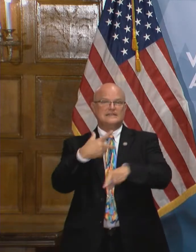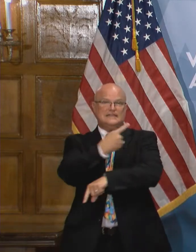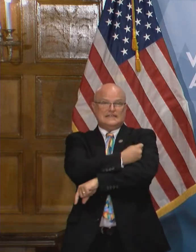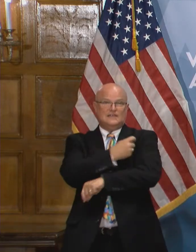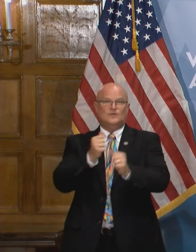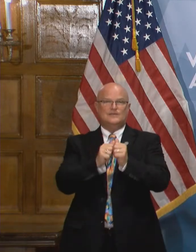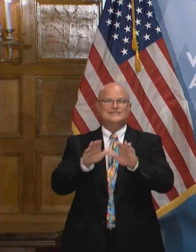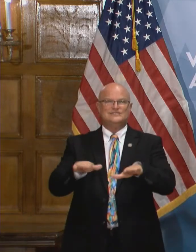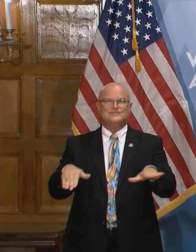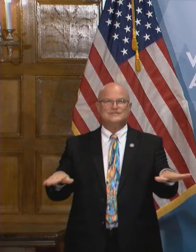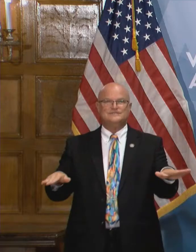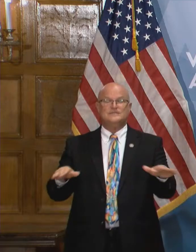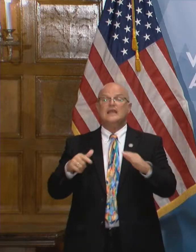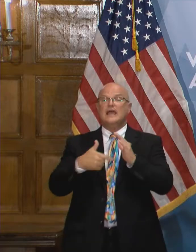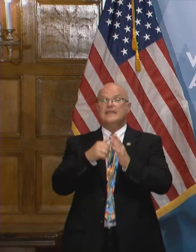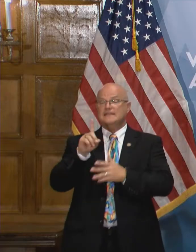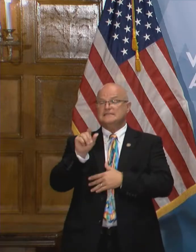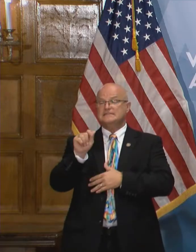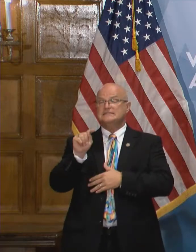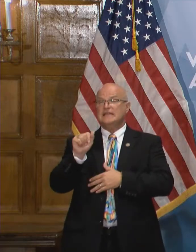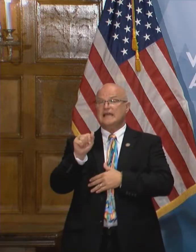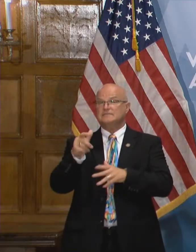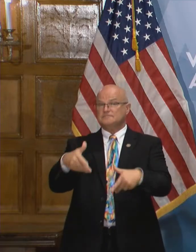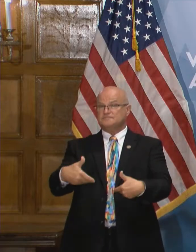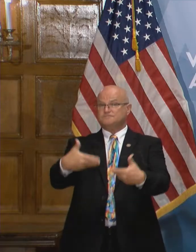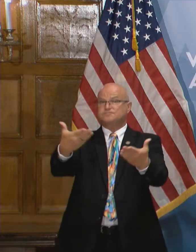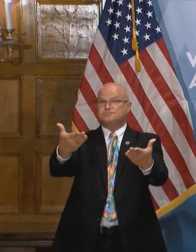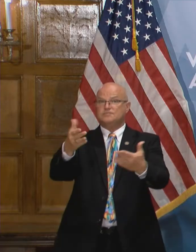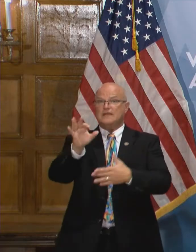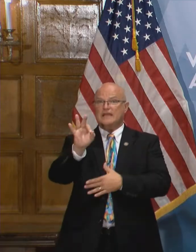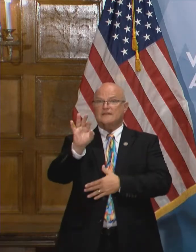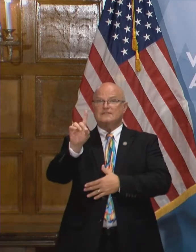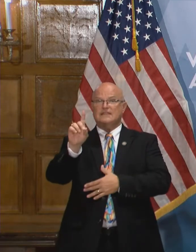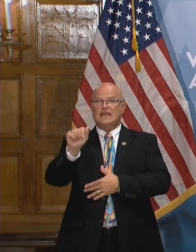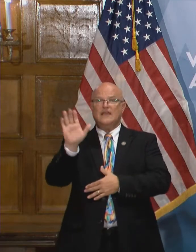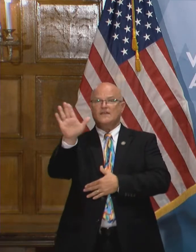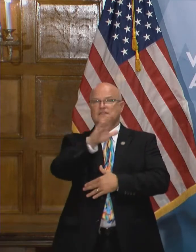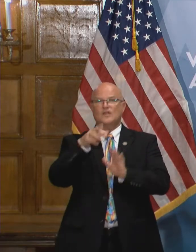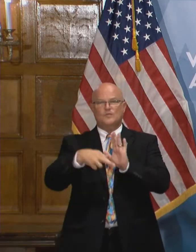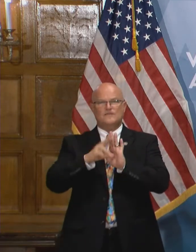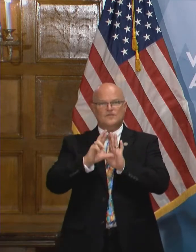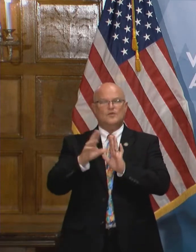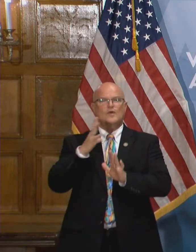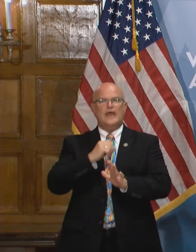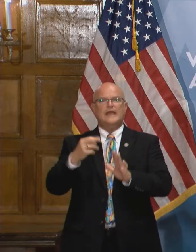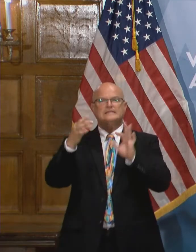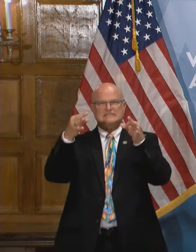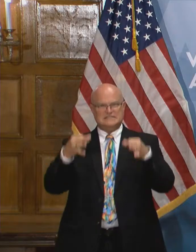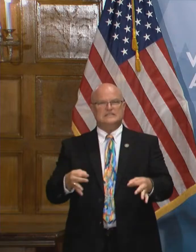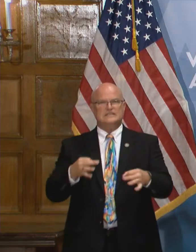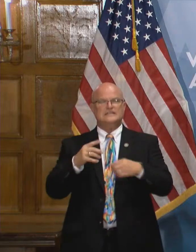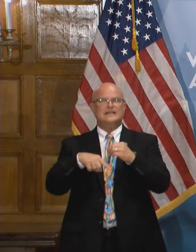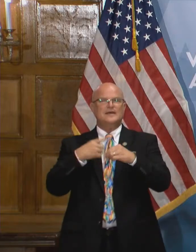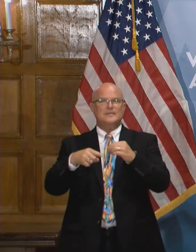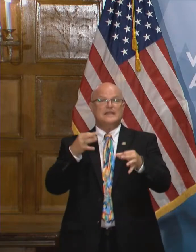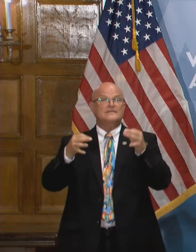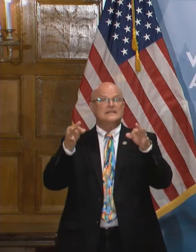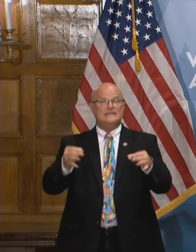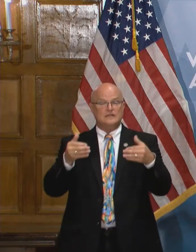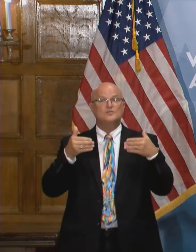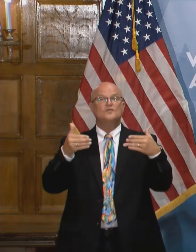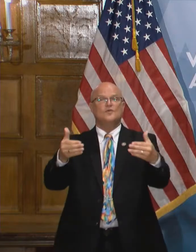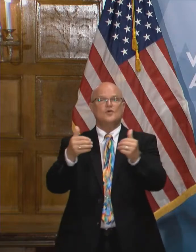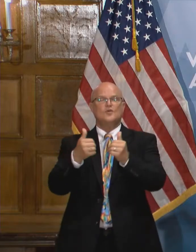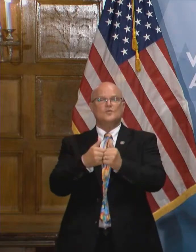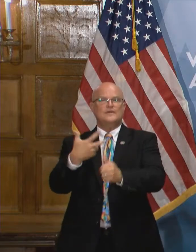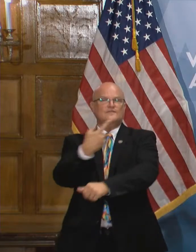in these children, and this data should be submitted soon to the FDA for their review and their ruling on if they decide to go